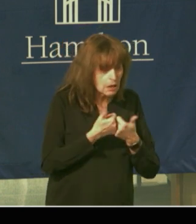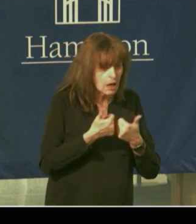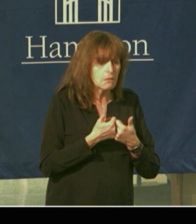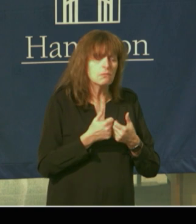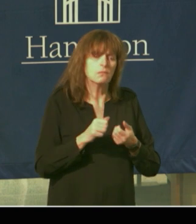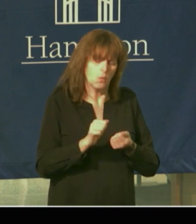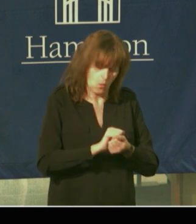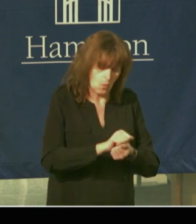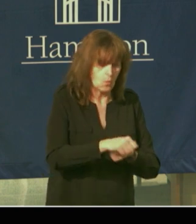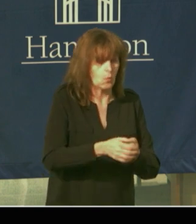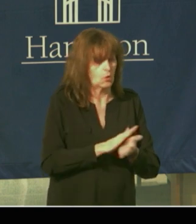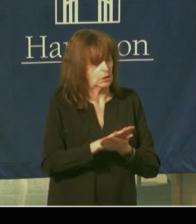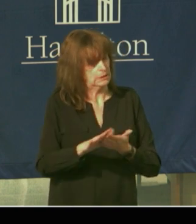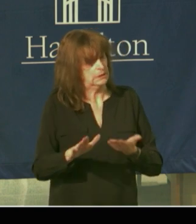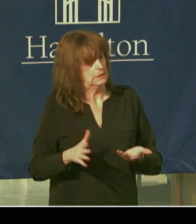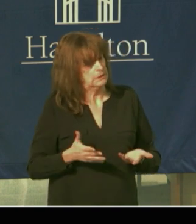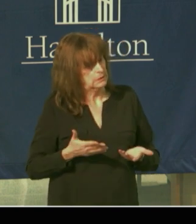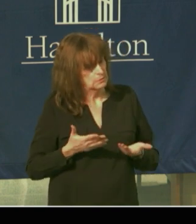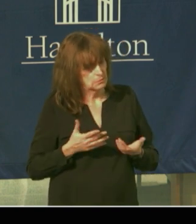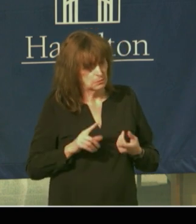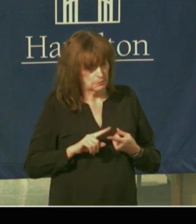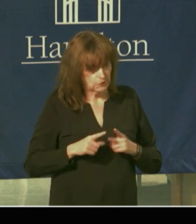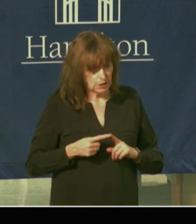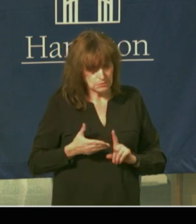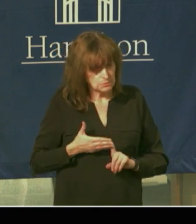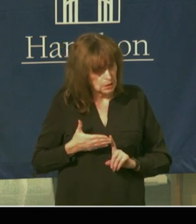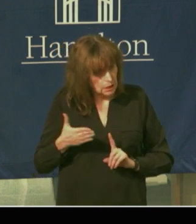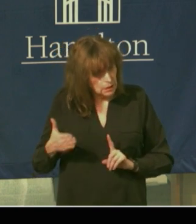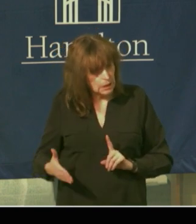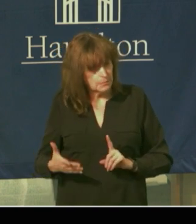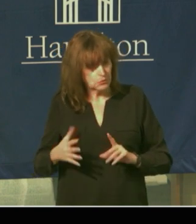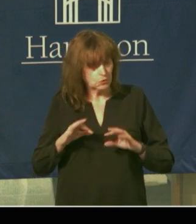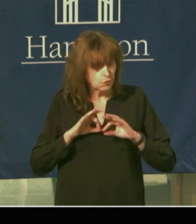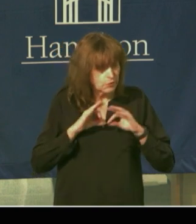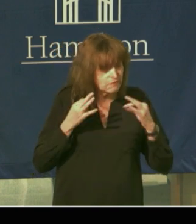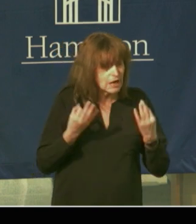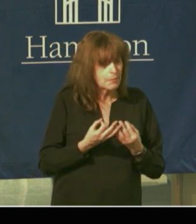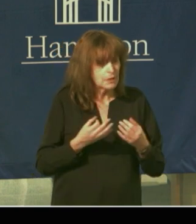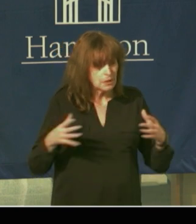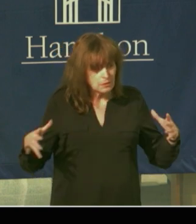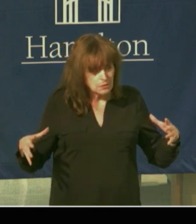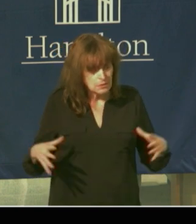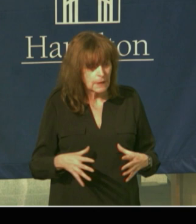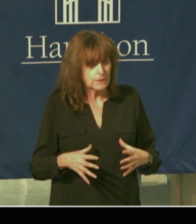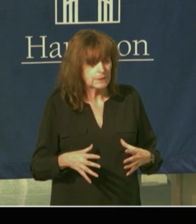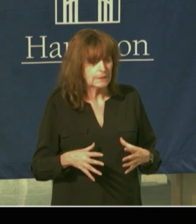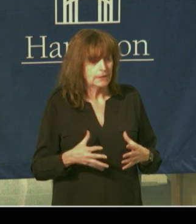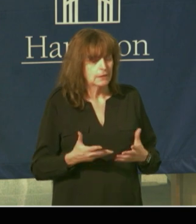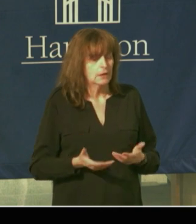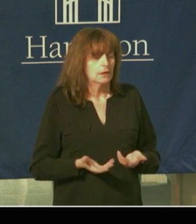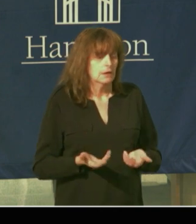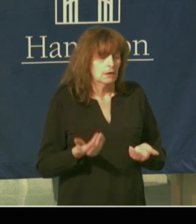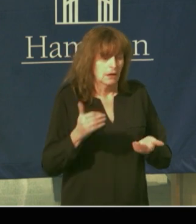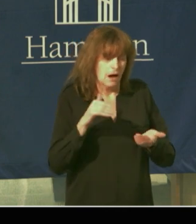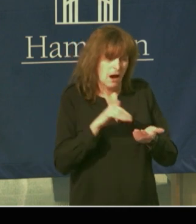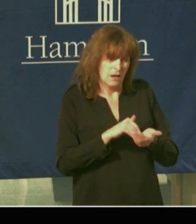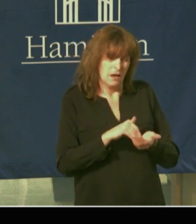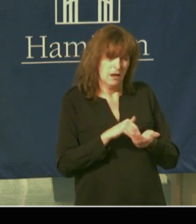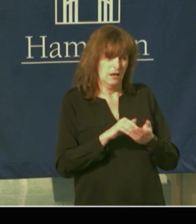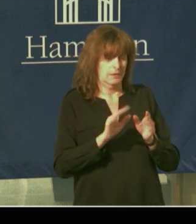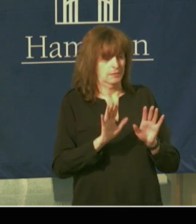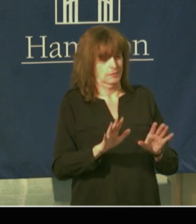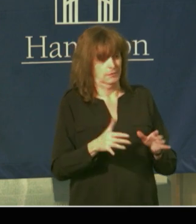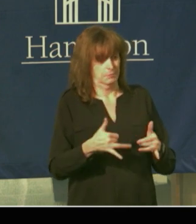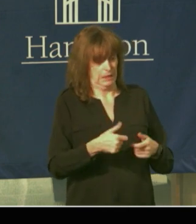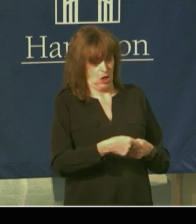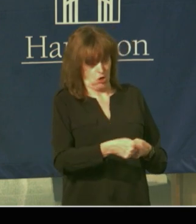or neighbors, we get back to the point of being able to try to, you know, games of euchre or bridge, you're usually within 2 meters